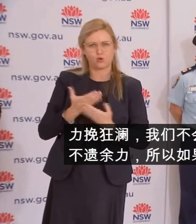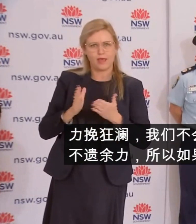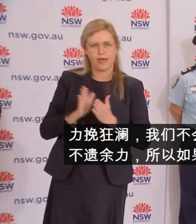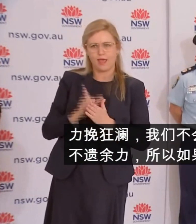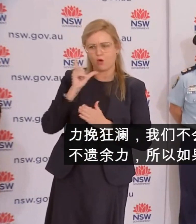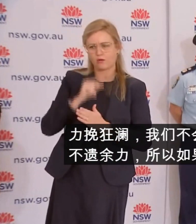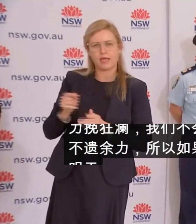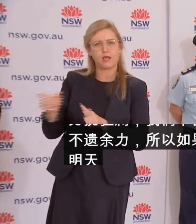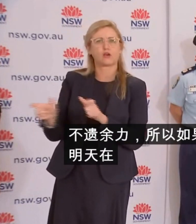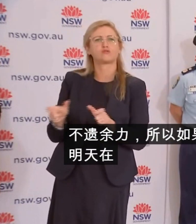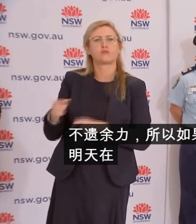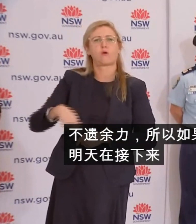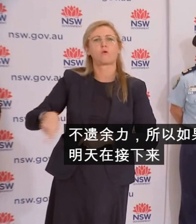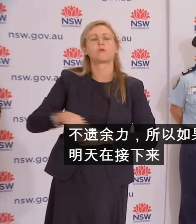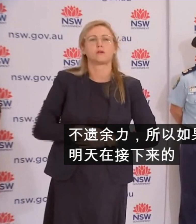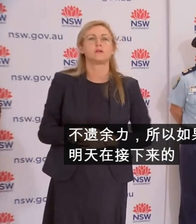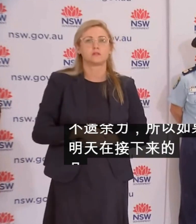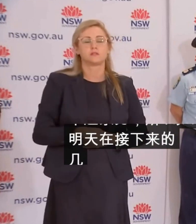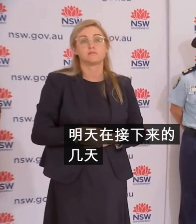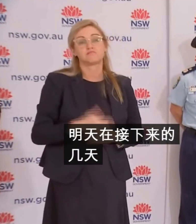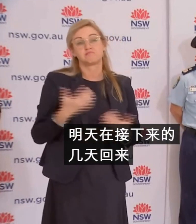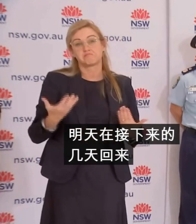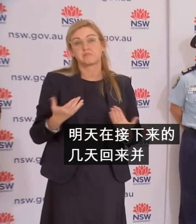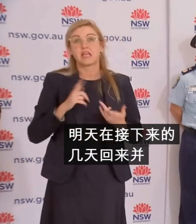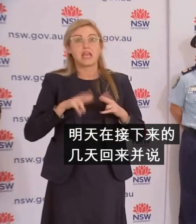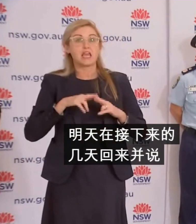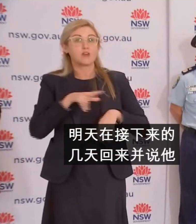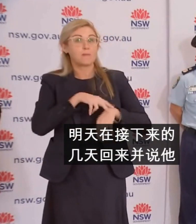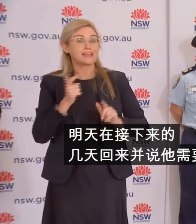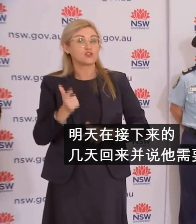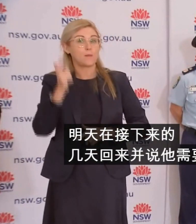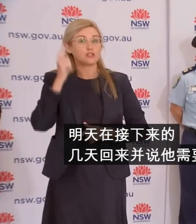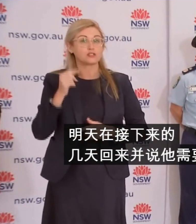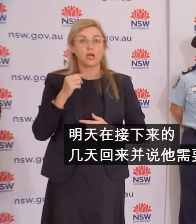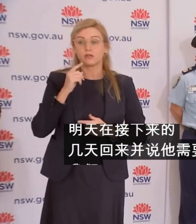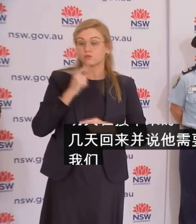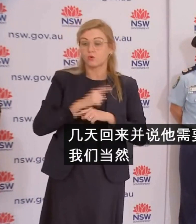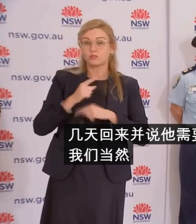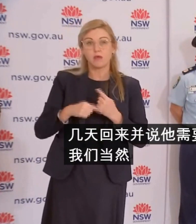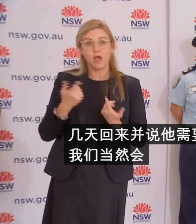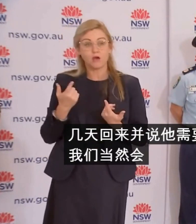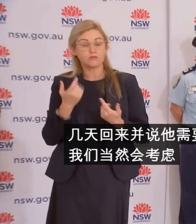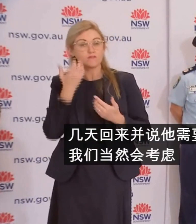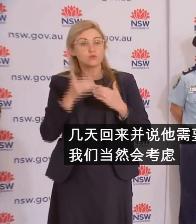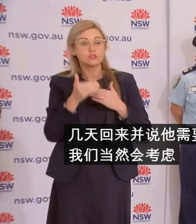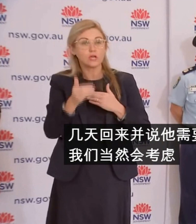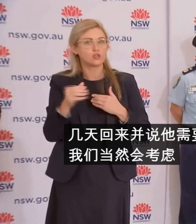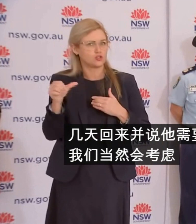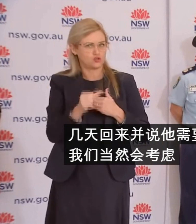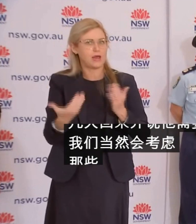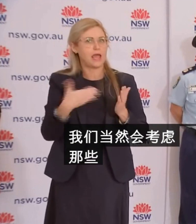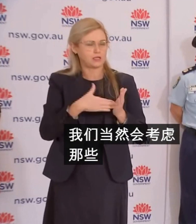unturned. So if the Commissioner comes back tomorrow and the following days and says he needs X, Y and Z, well, of course, we'll consider those.